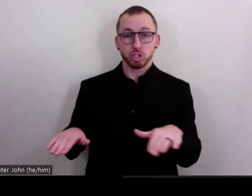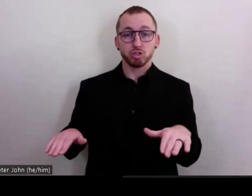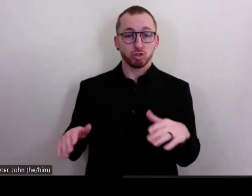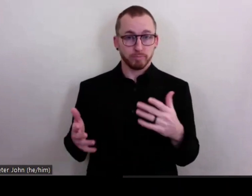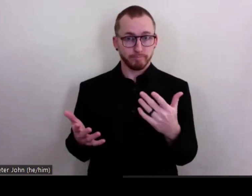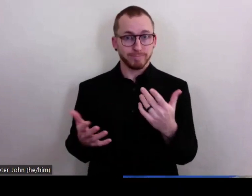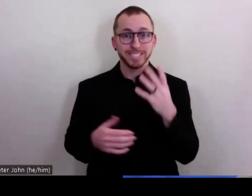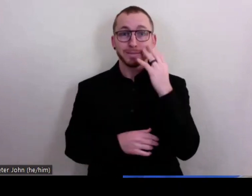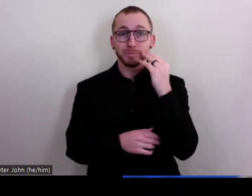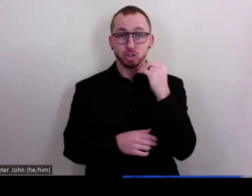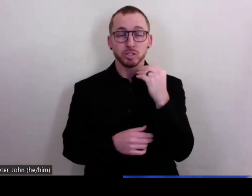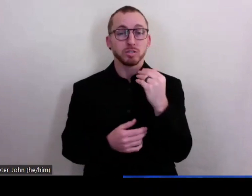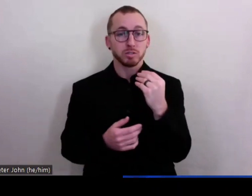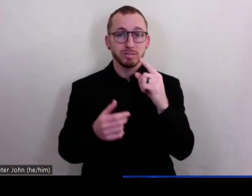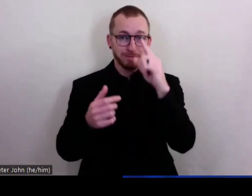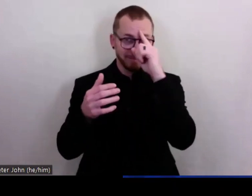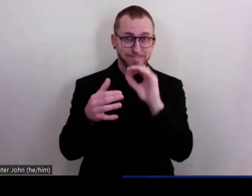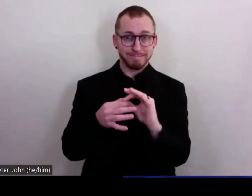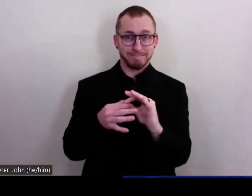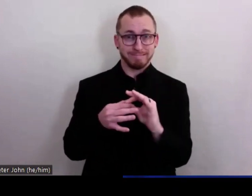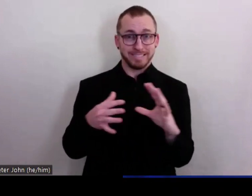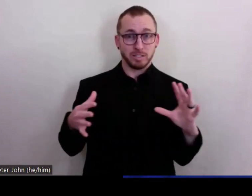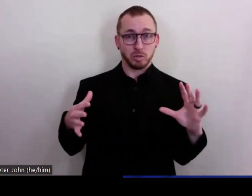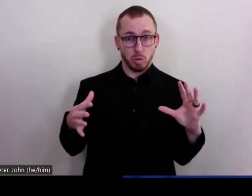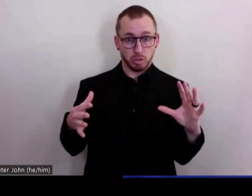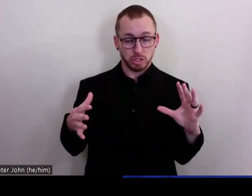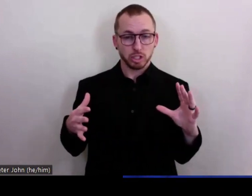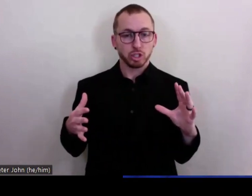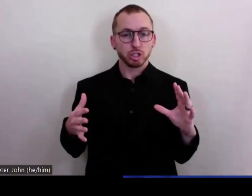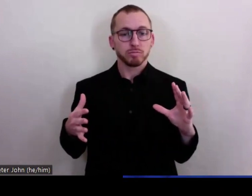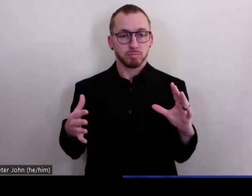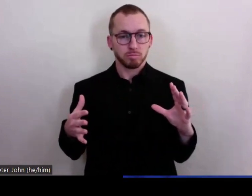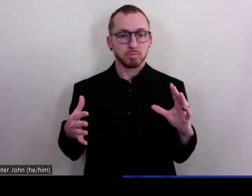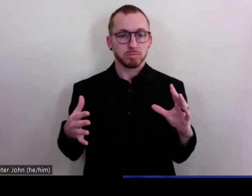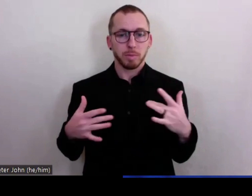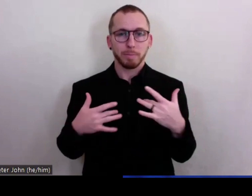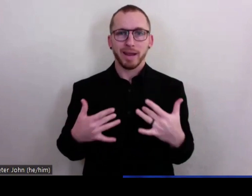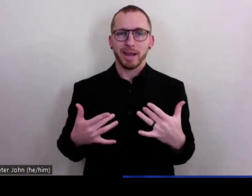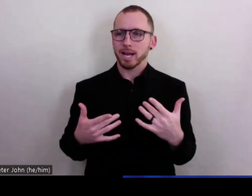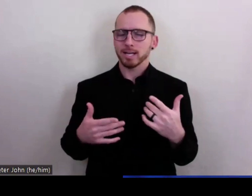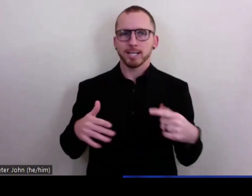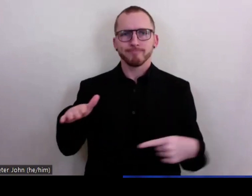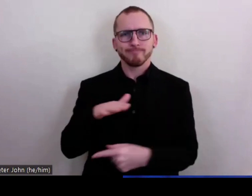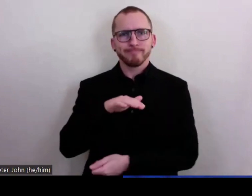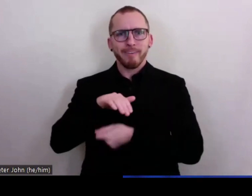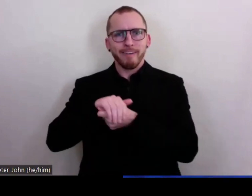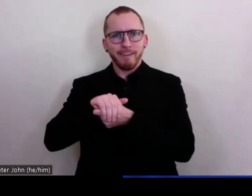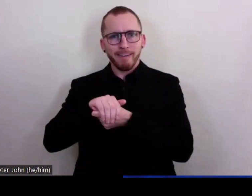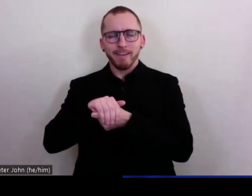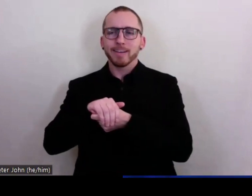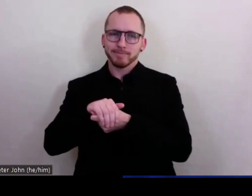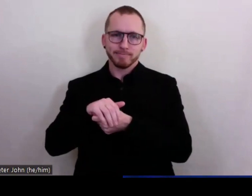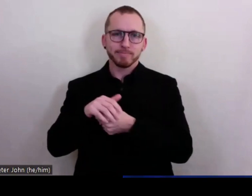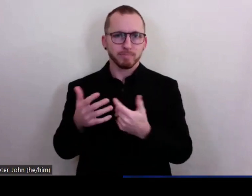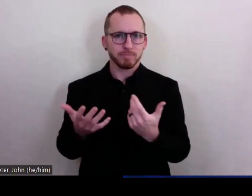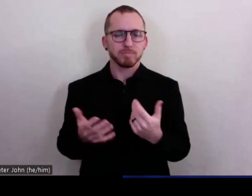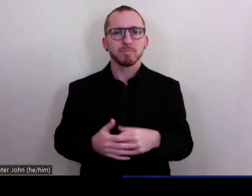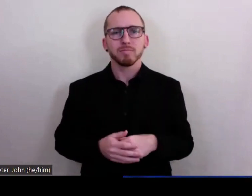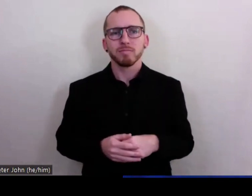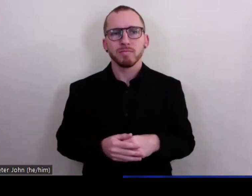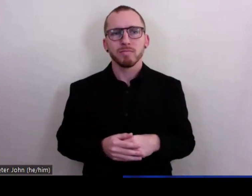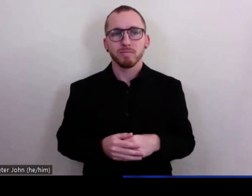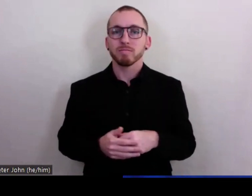that's underneath. And that is, and I think Latrice did a really lovely job of saying, it's a very